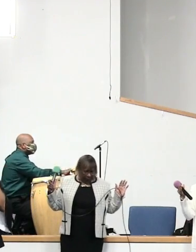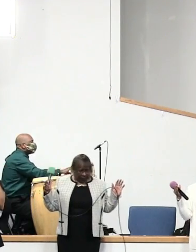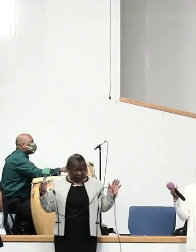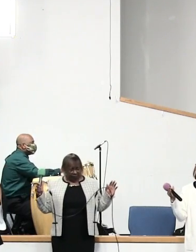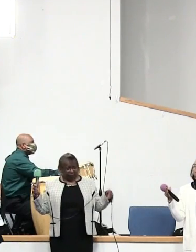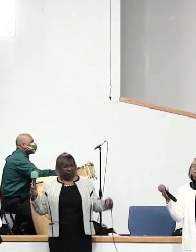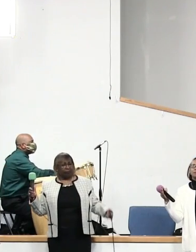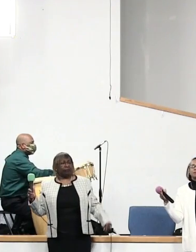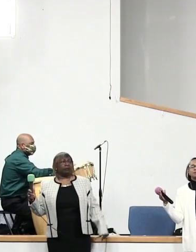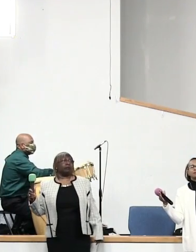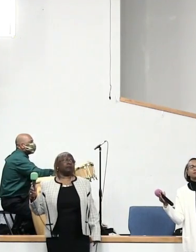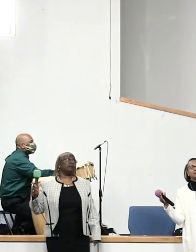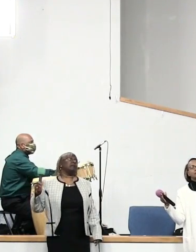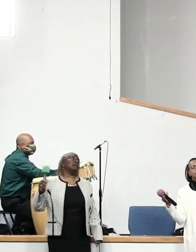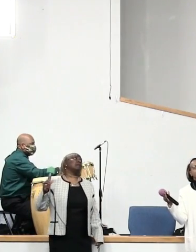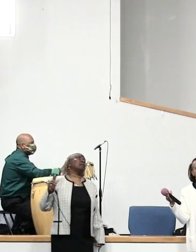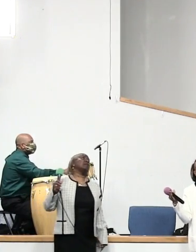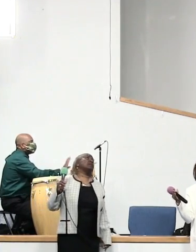Hallelujah,